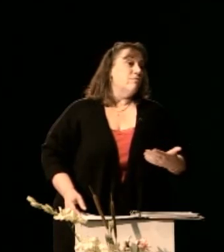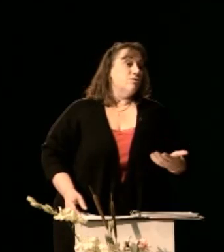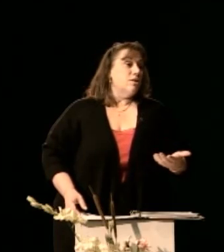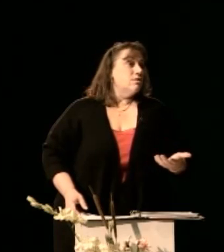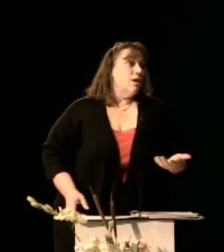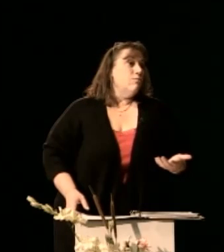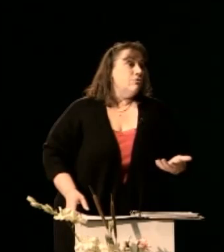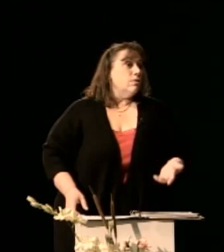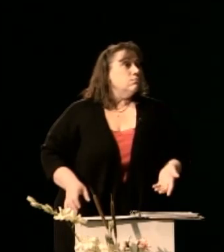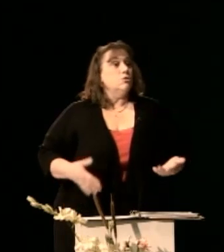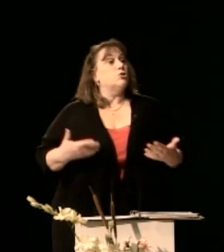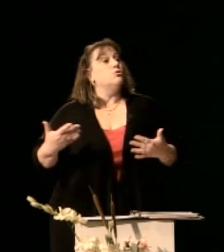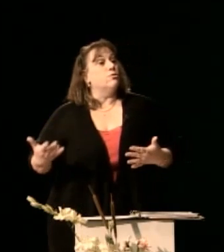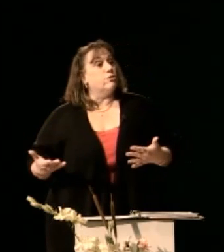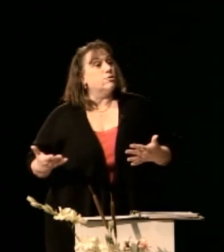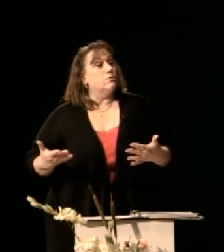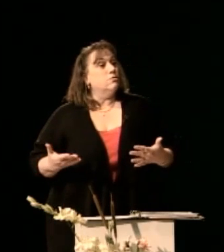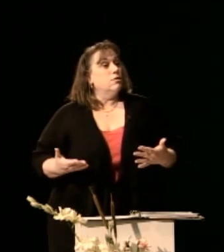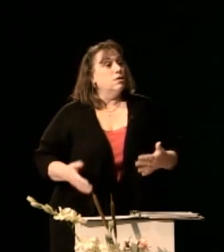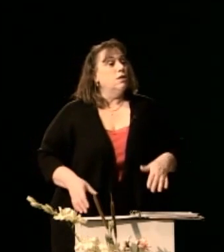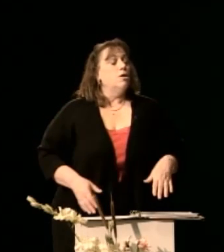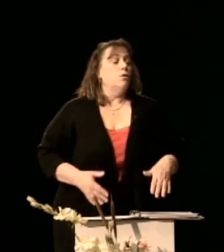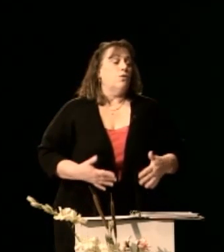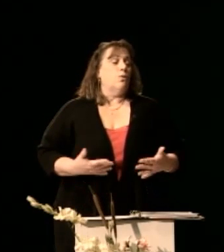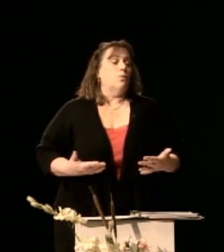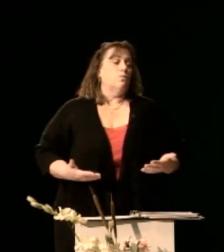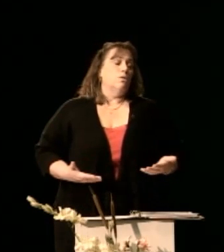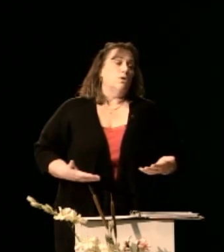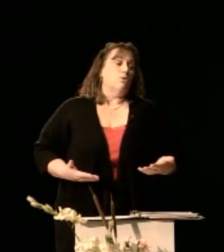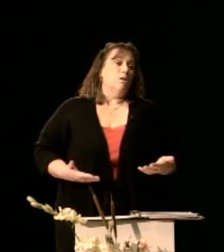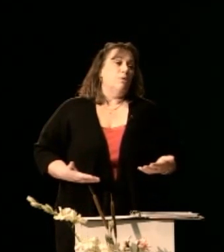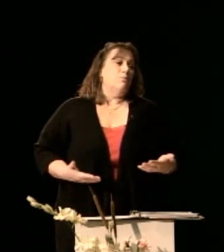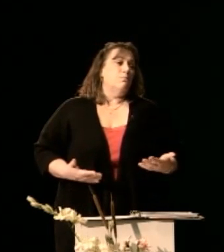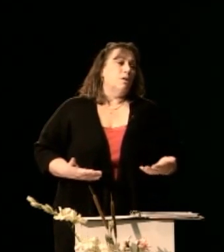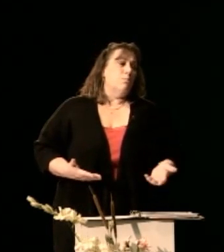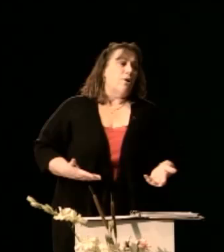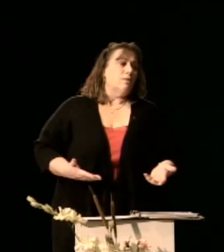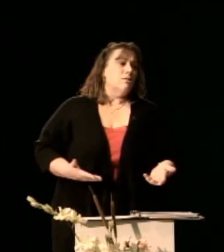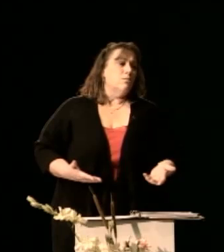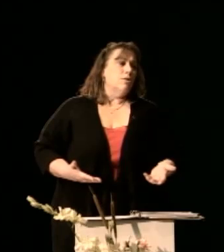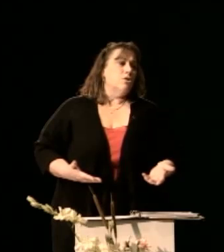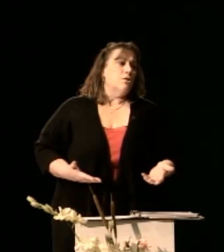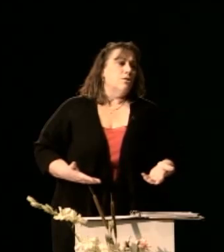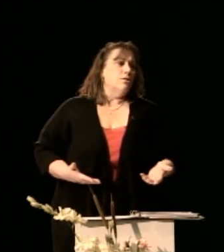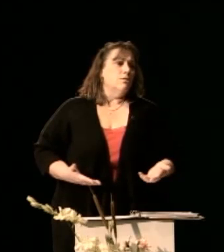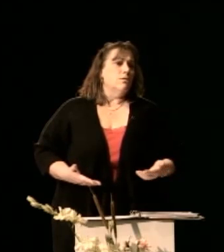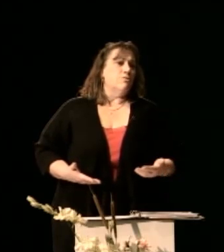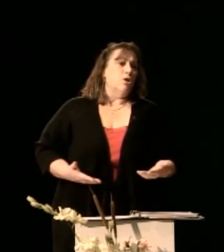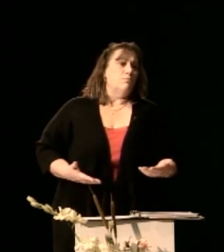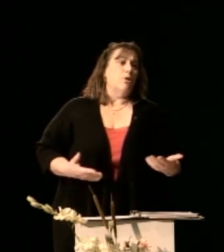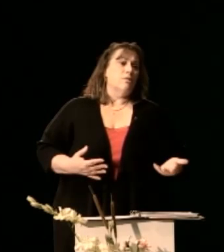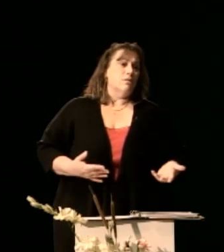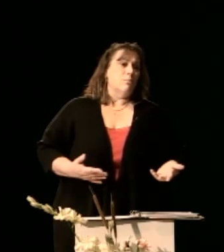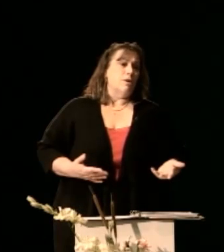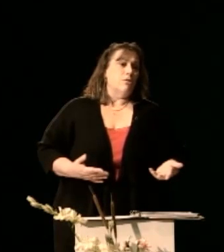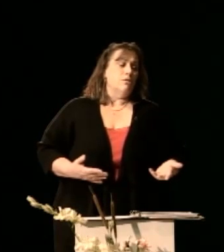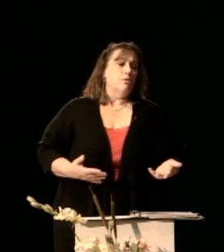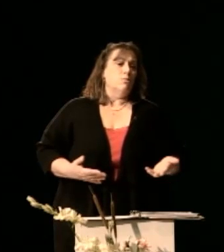signs came from just universal. So, you know, keep it up, keep practicing with each other. If not, practice in the mirror, practice